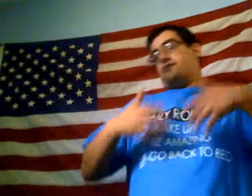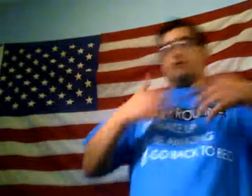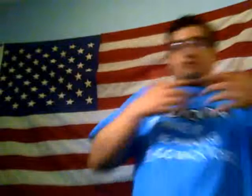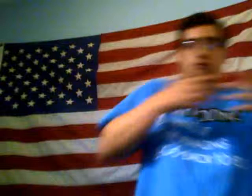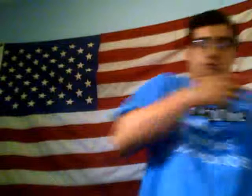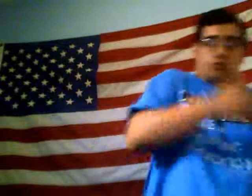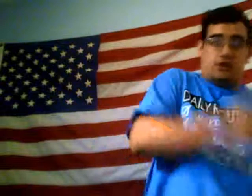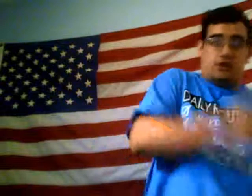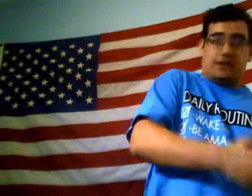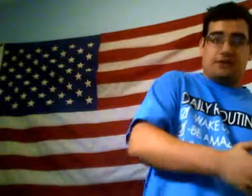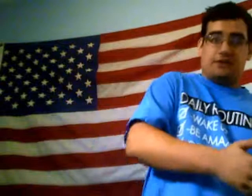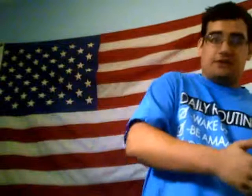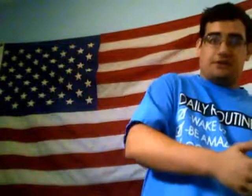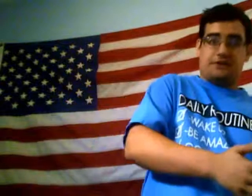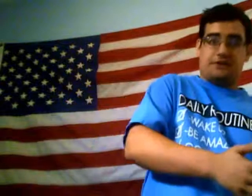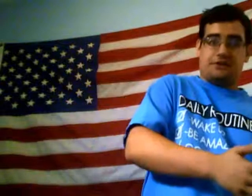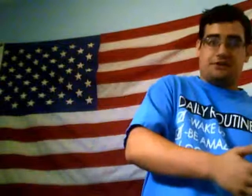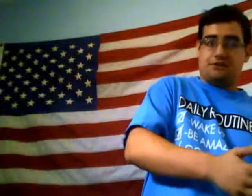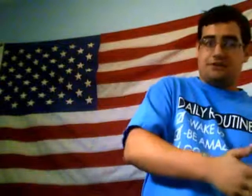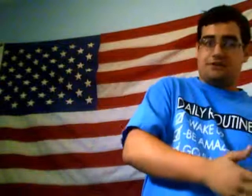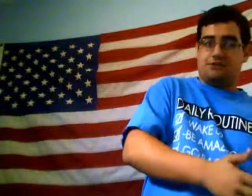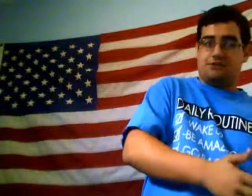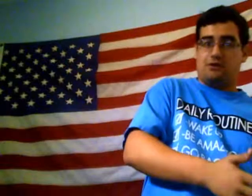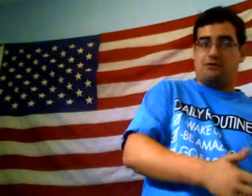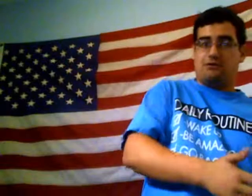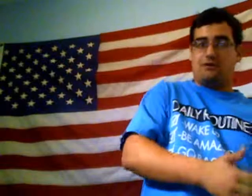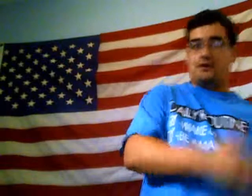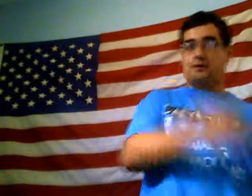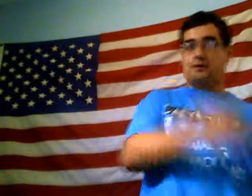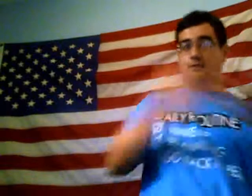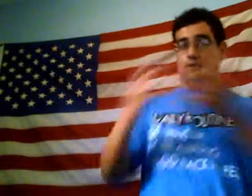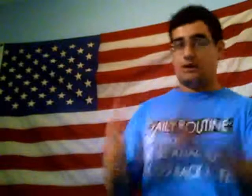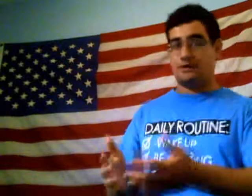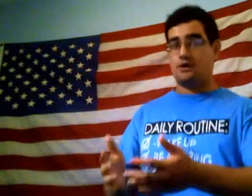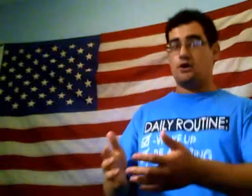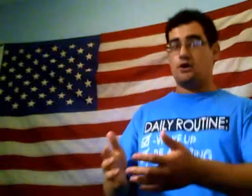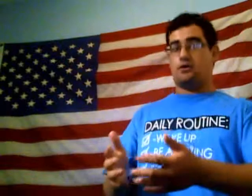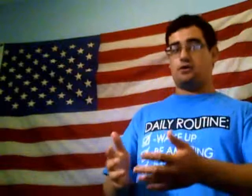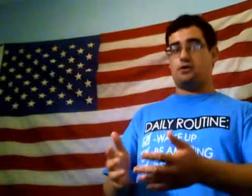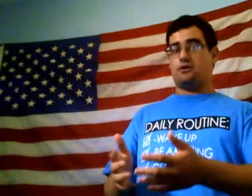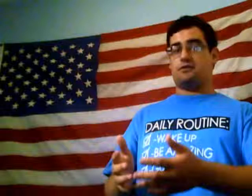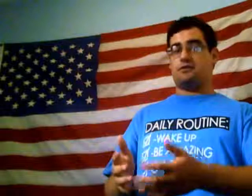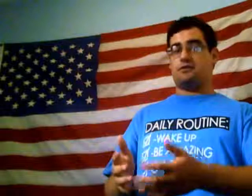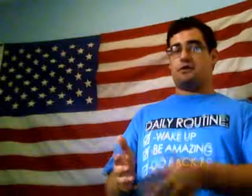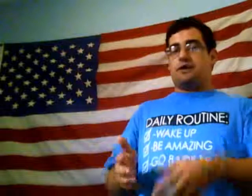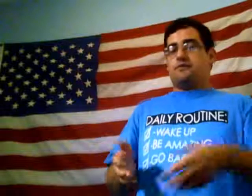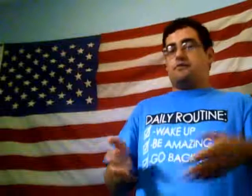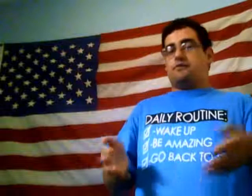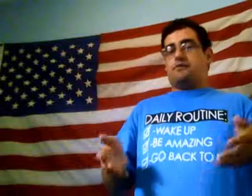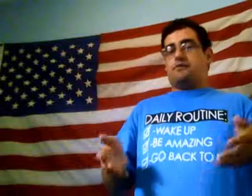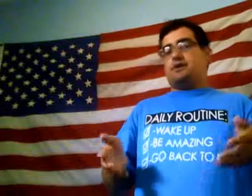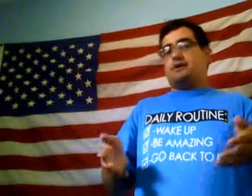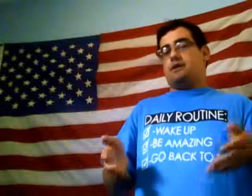Theodore Roosevelt were to win the nomination in 1912, you know, he probably would have won, or if, you know,